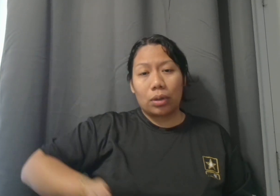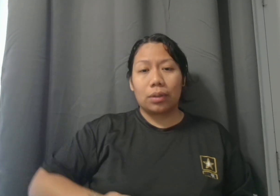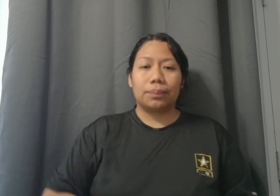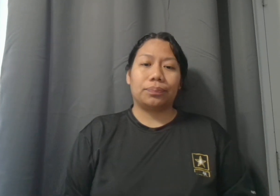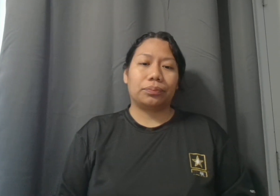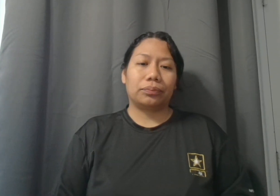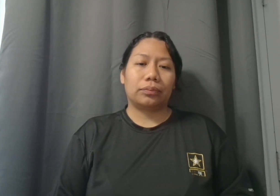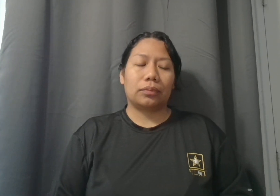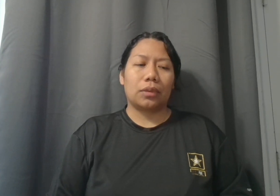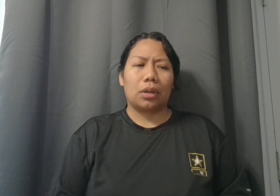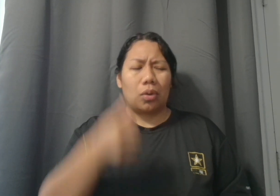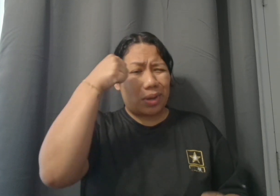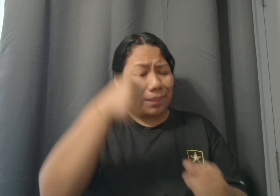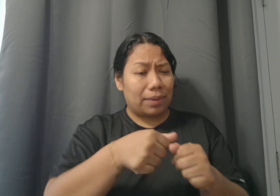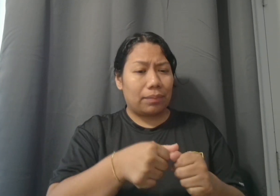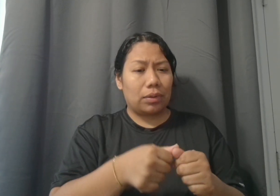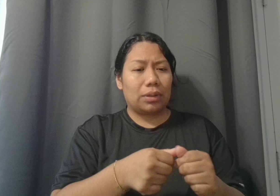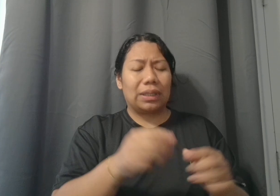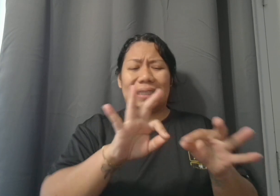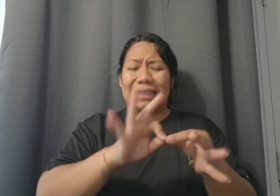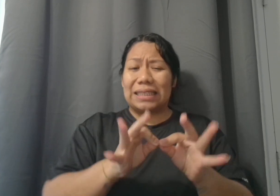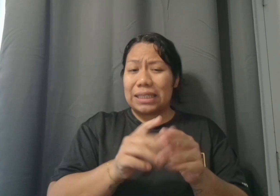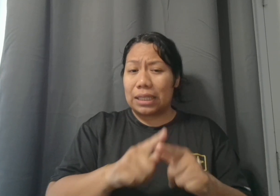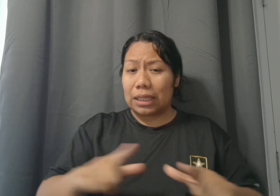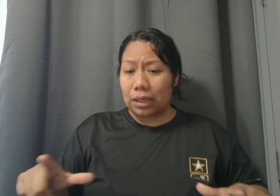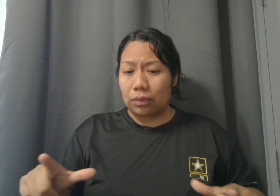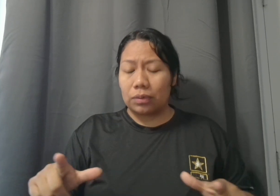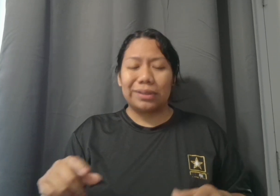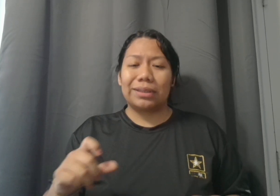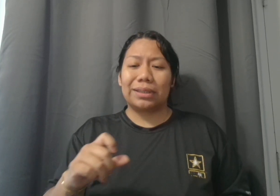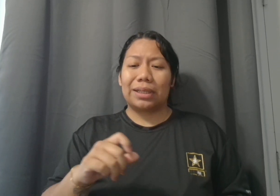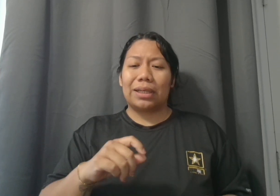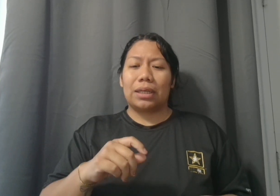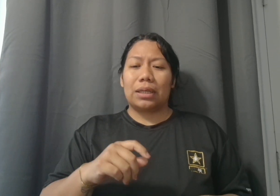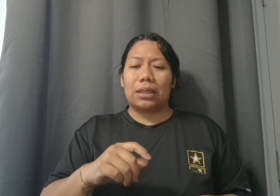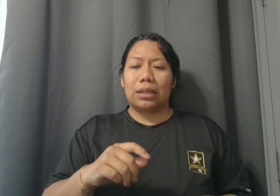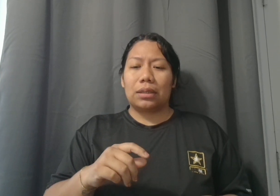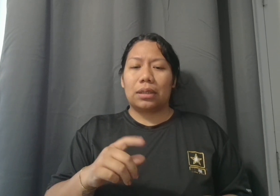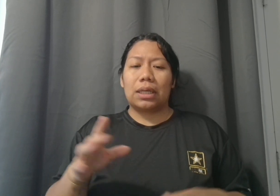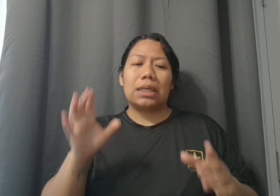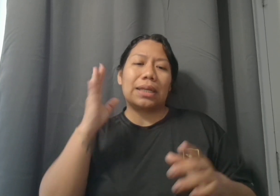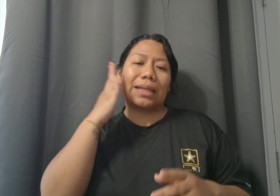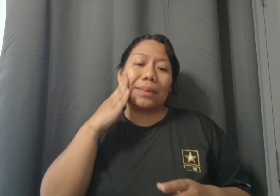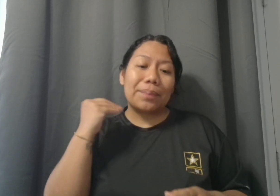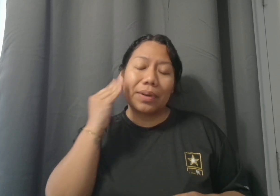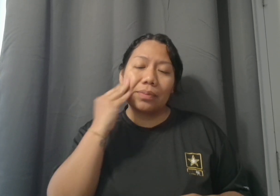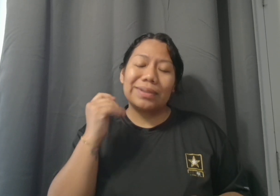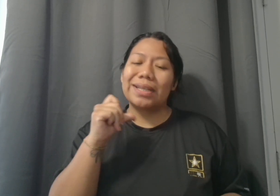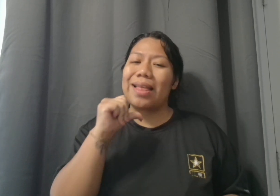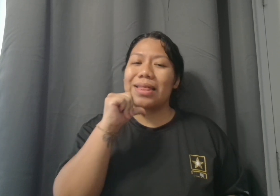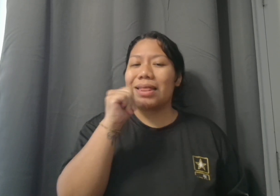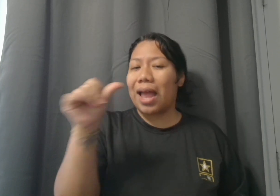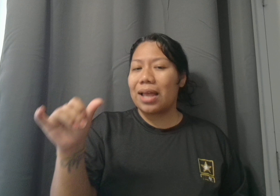Note: sign language interpreting certification or experience does not qualify